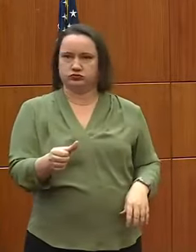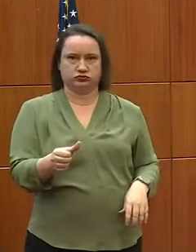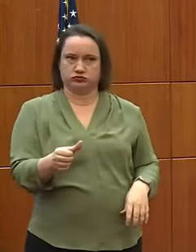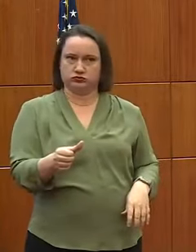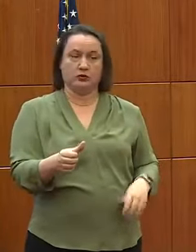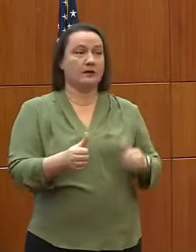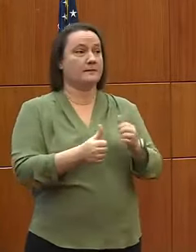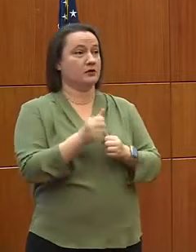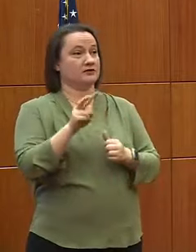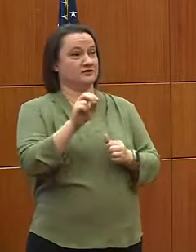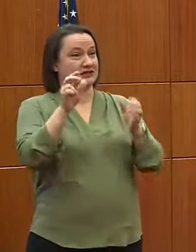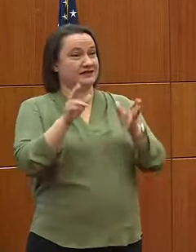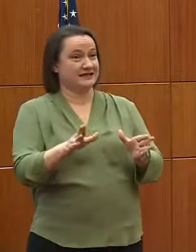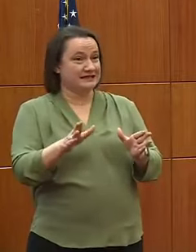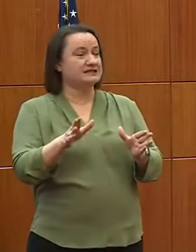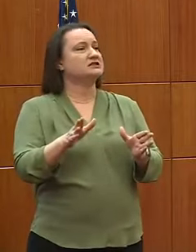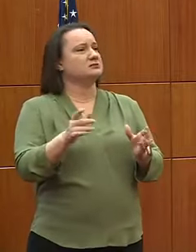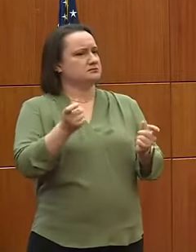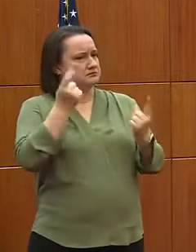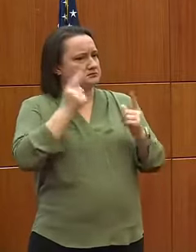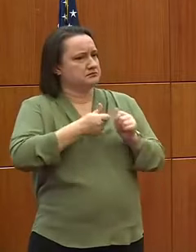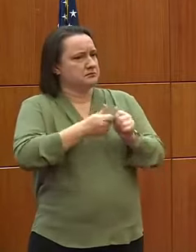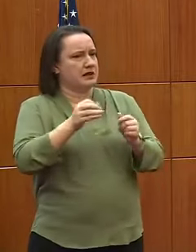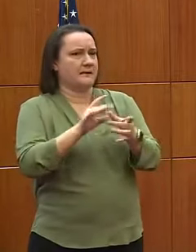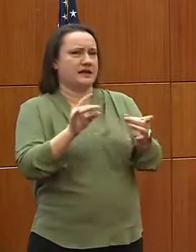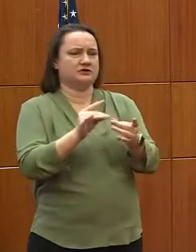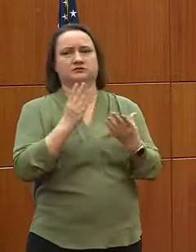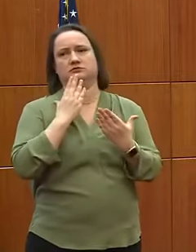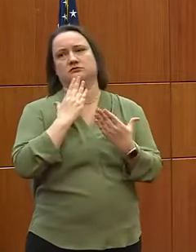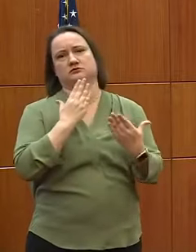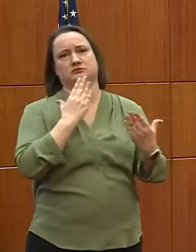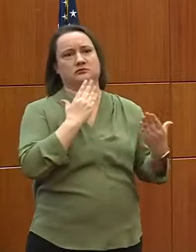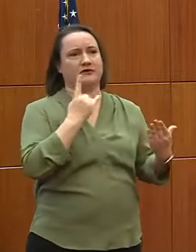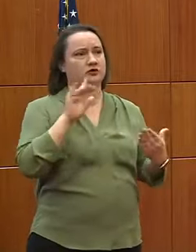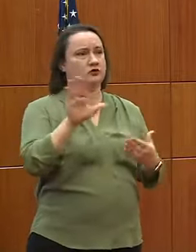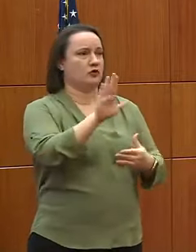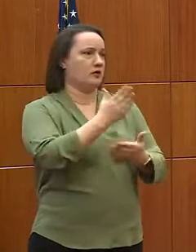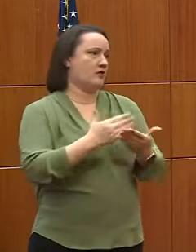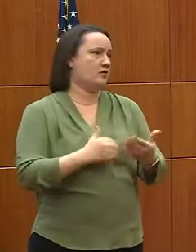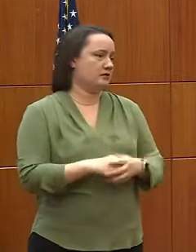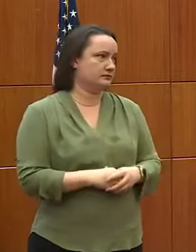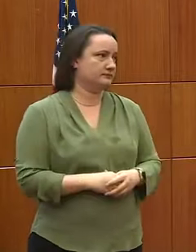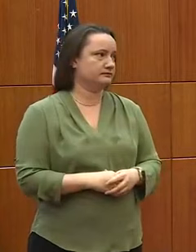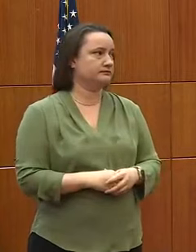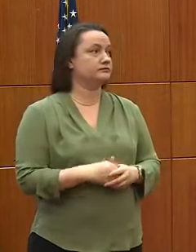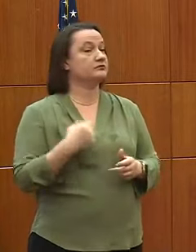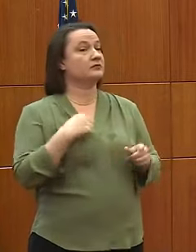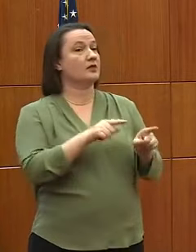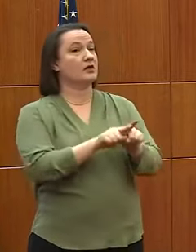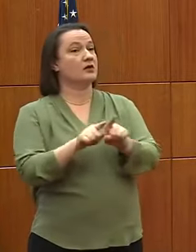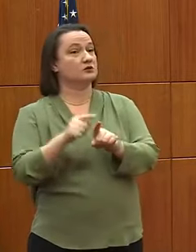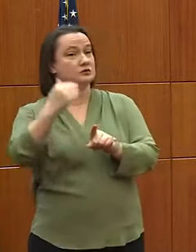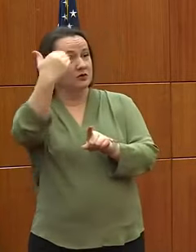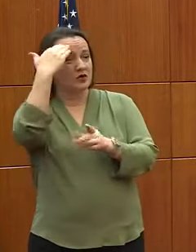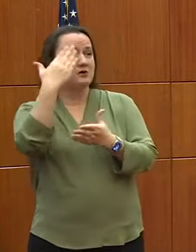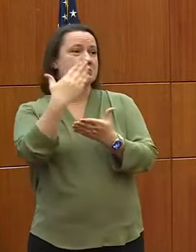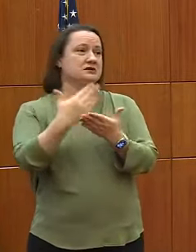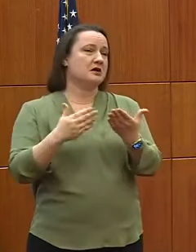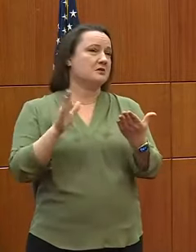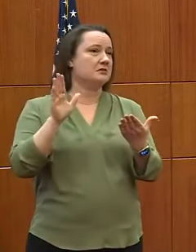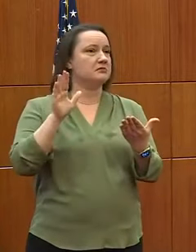are hearing this message, and I thank you all for doing your part. But I also know that some people are